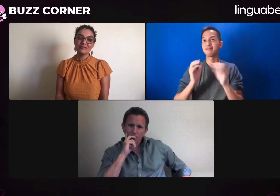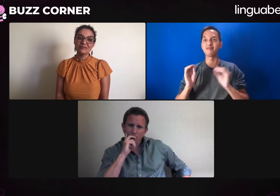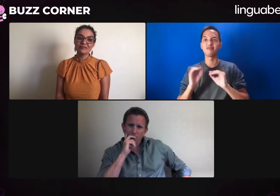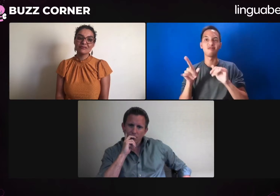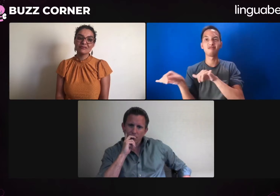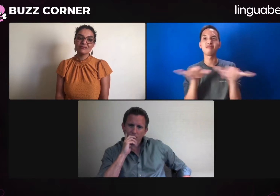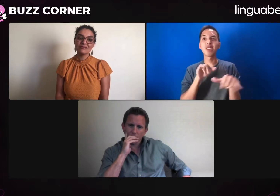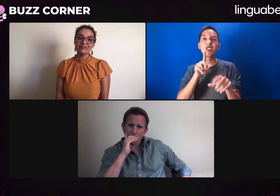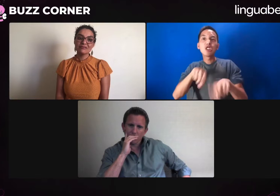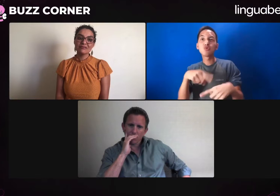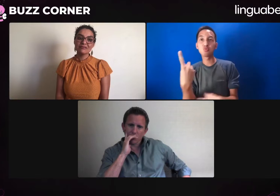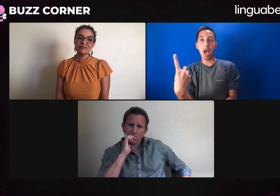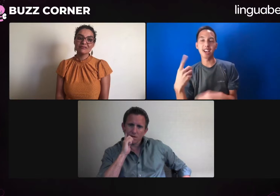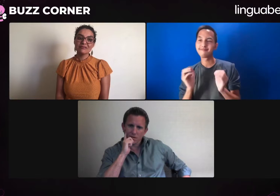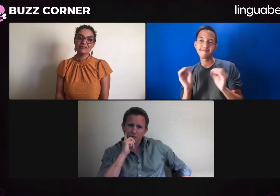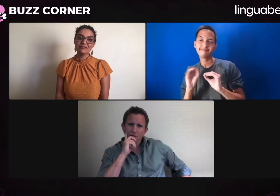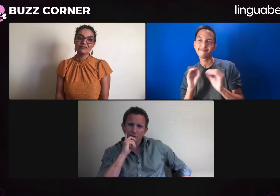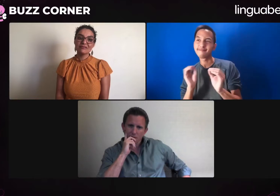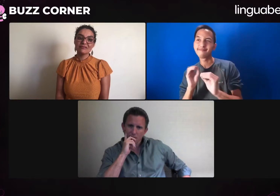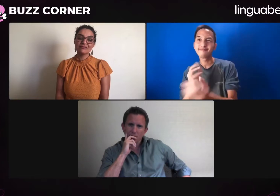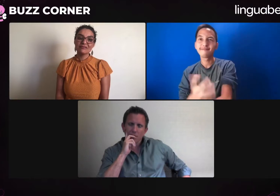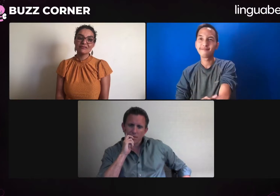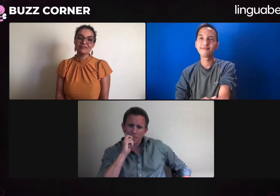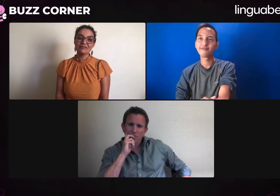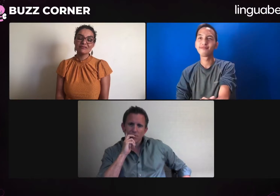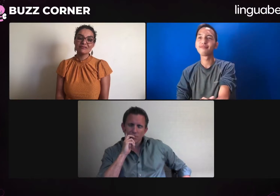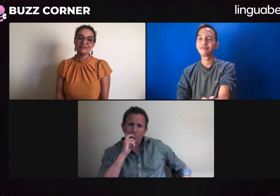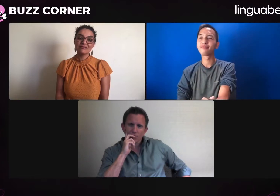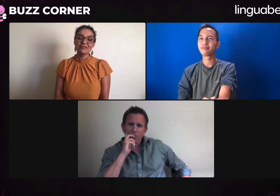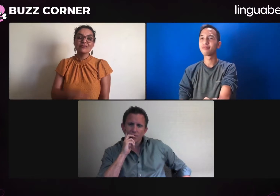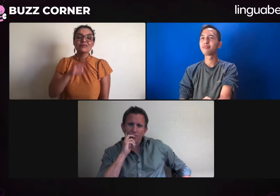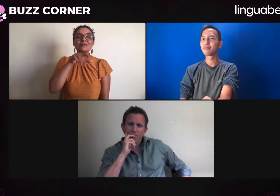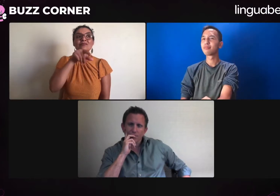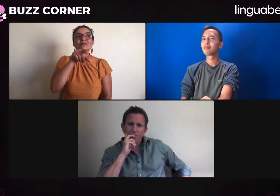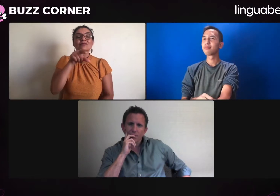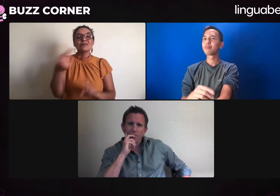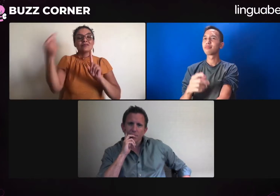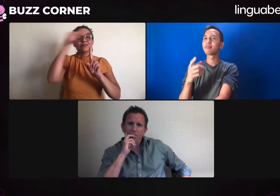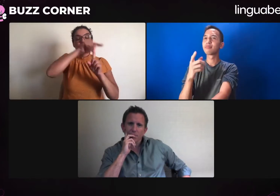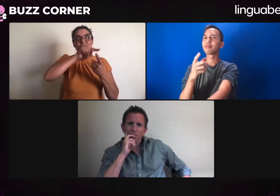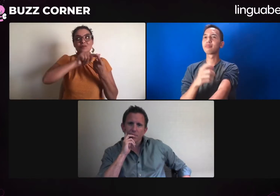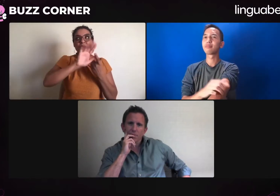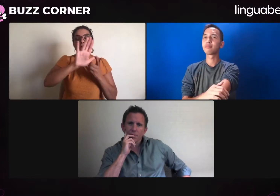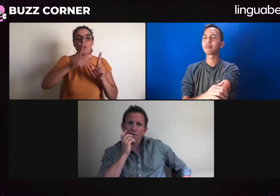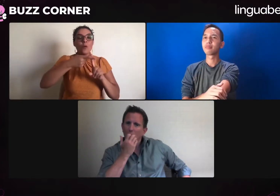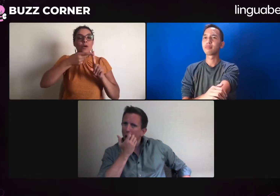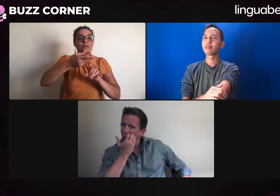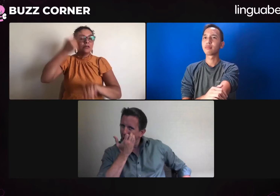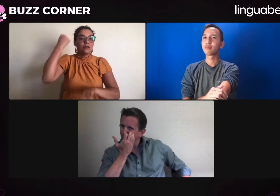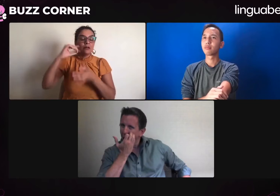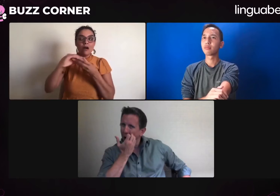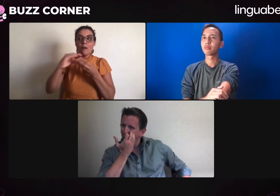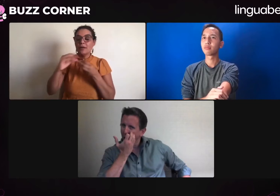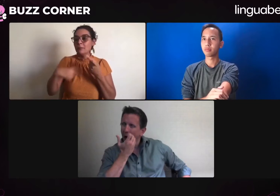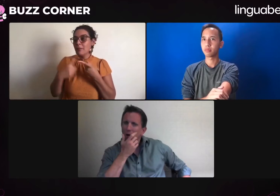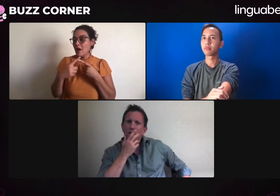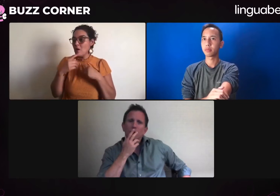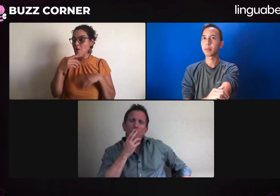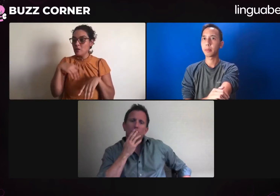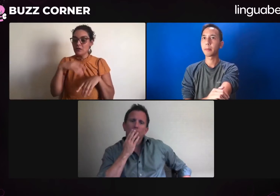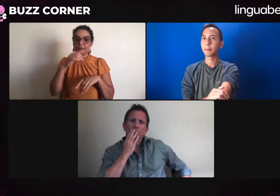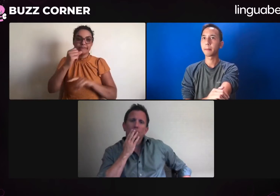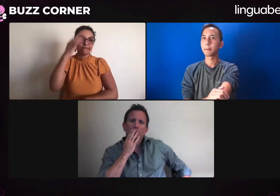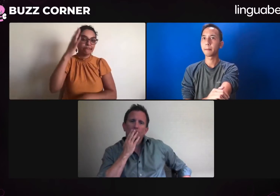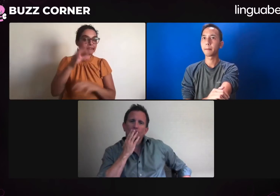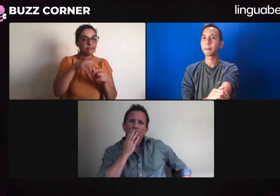out, but you're right. There is no one size fits all. Absolutely not. And I want to go back also to